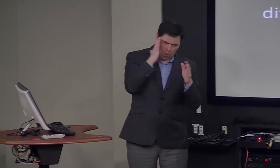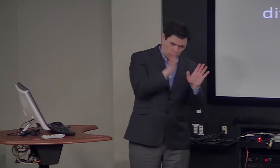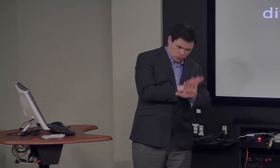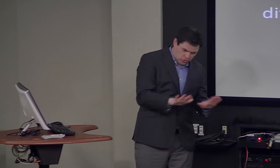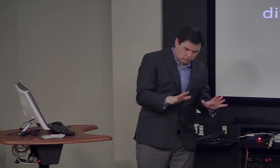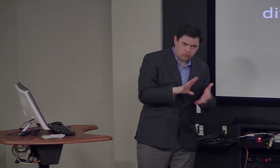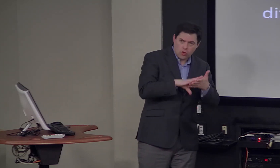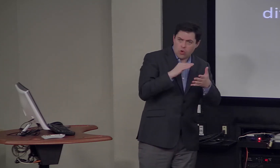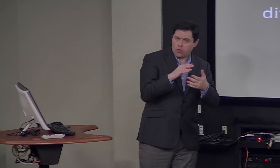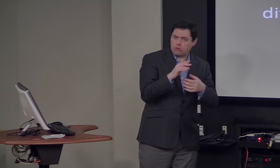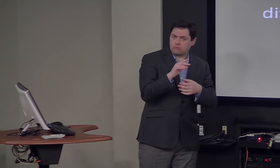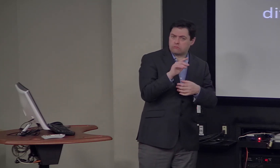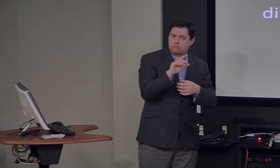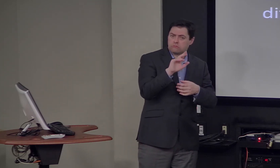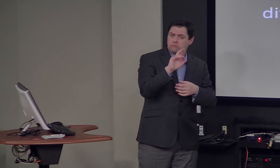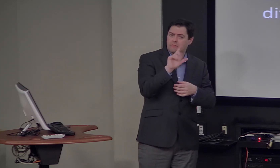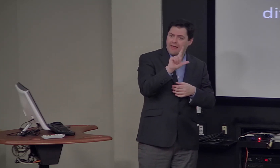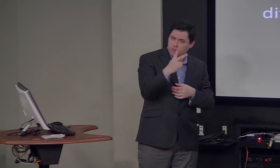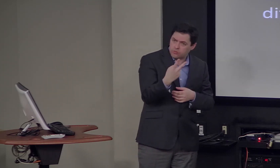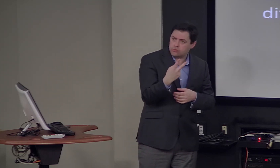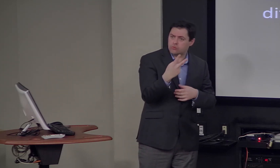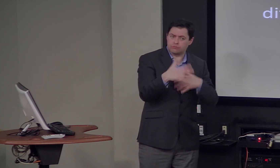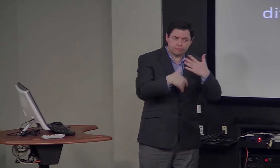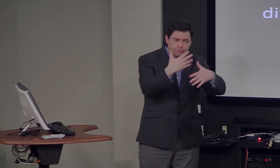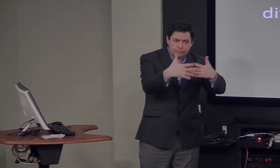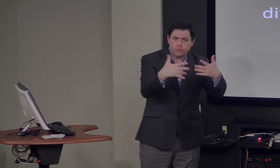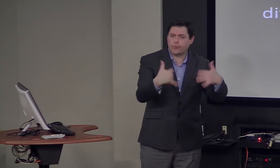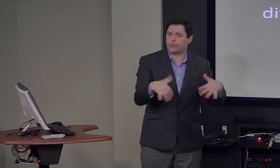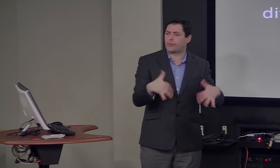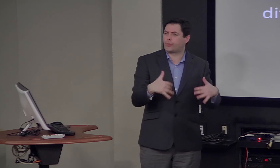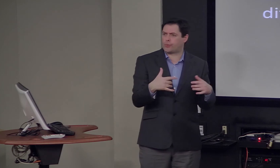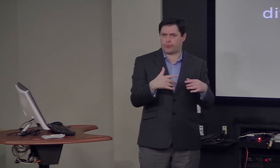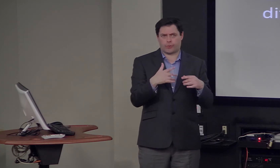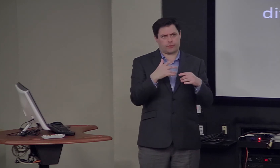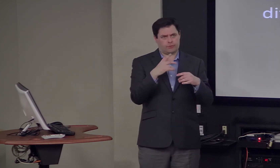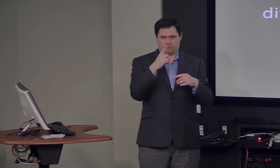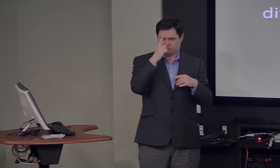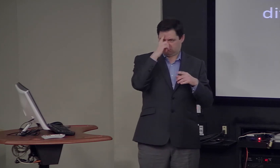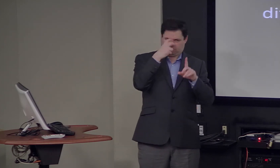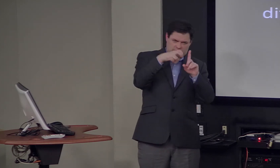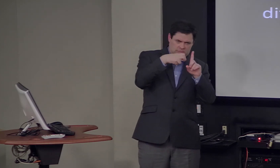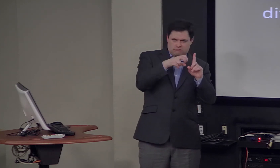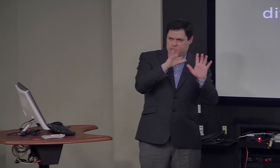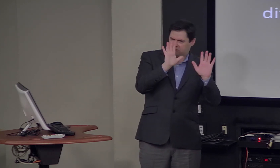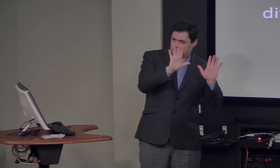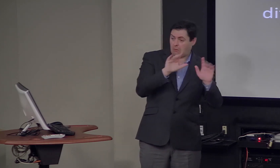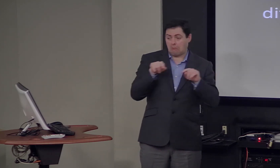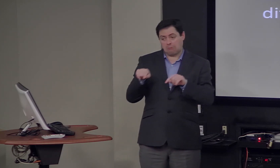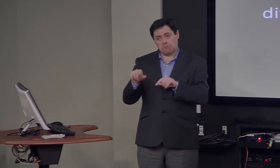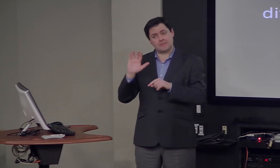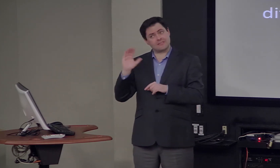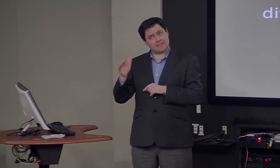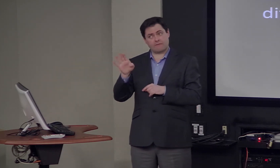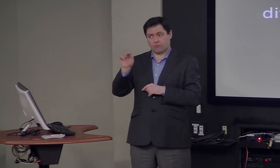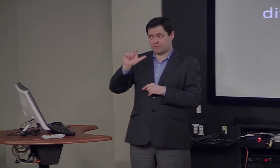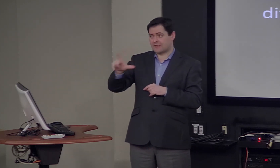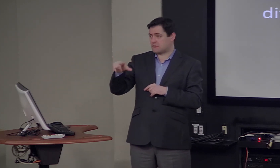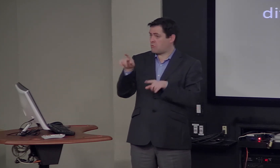If we're looking at adults as opposed to children, we know that children can learn in L2 much more quickly. They acquire that language and task switching much more